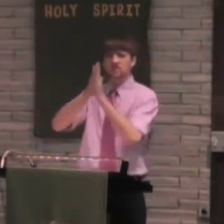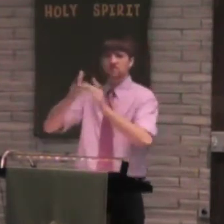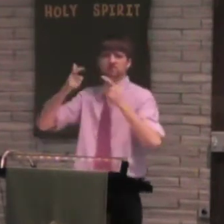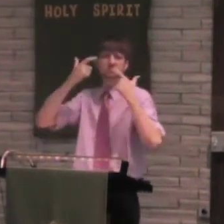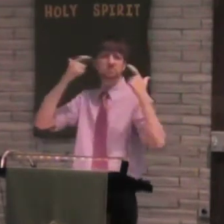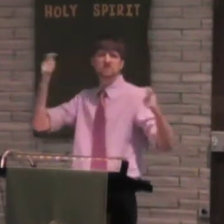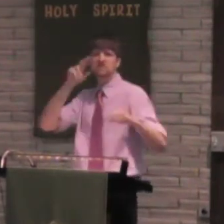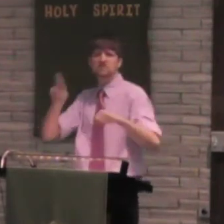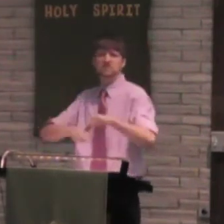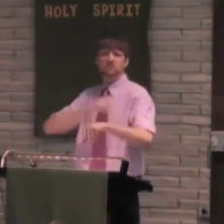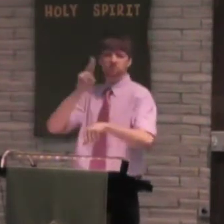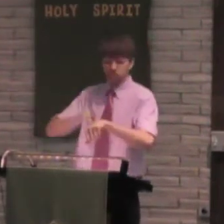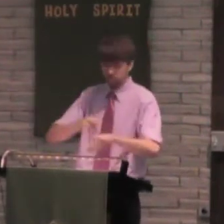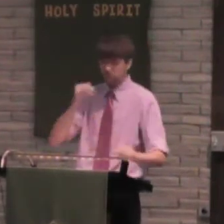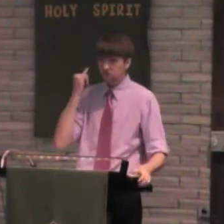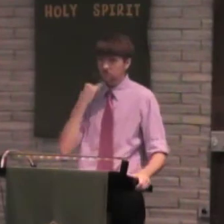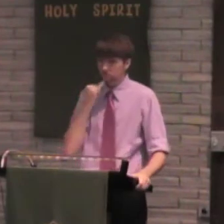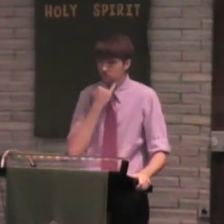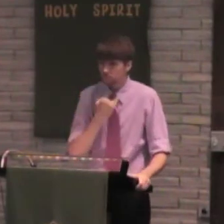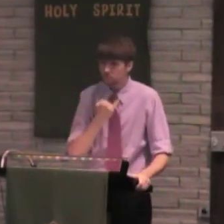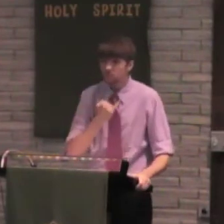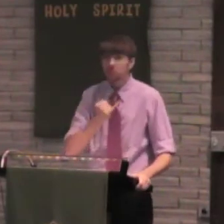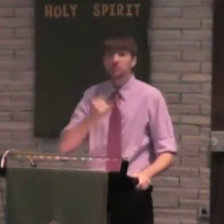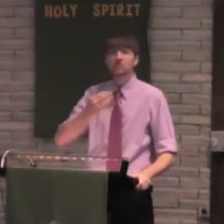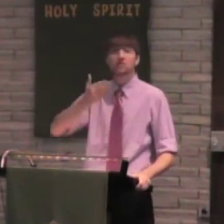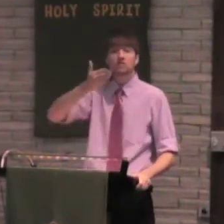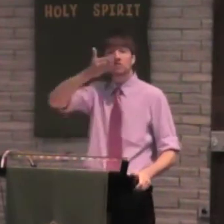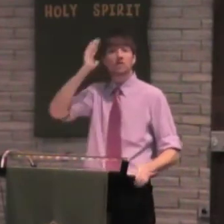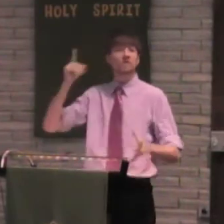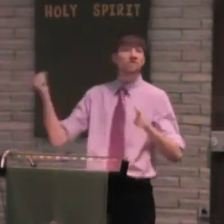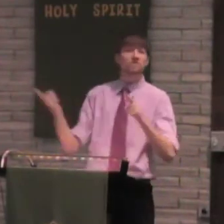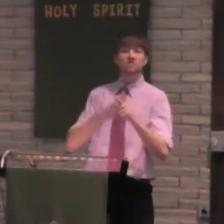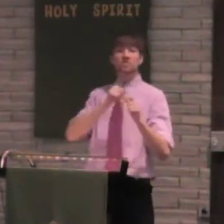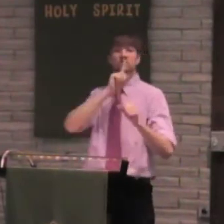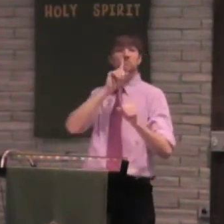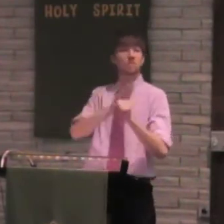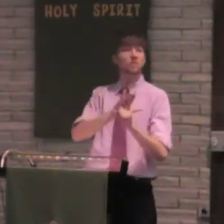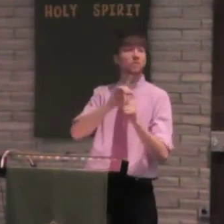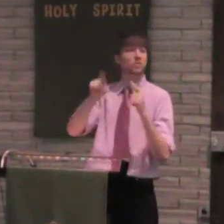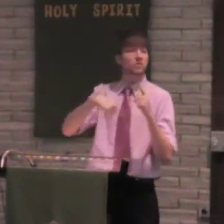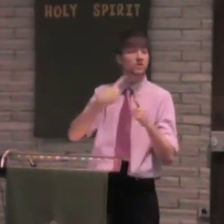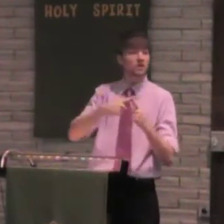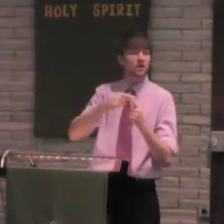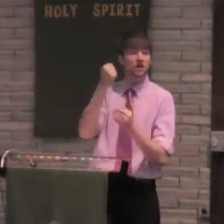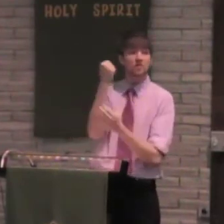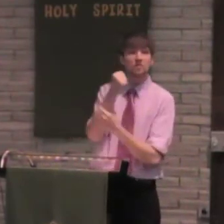would have multitudes of children, would grow the kingdom of